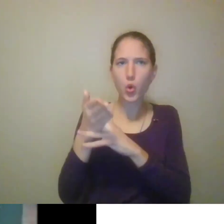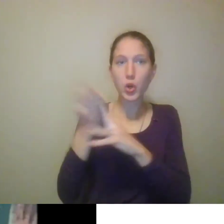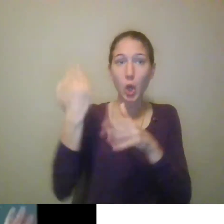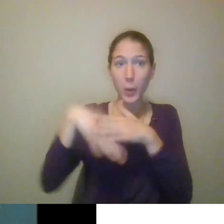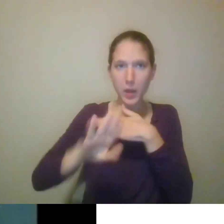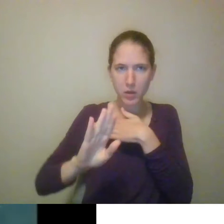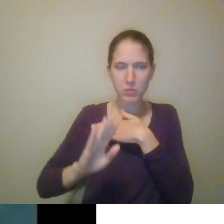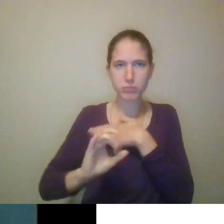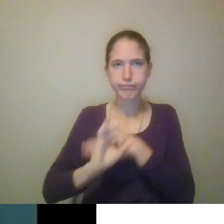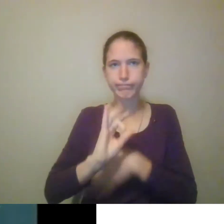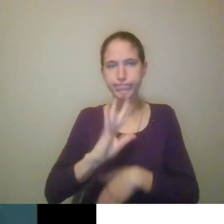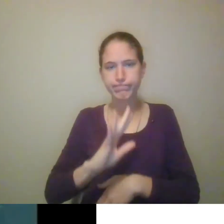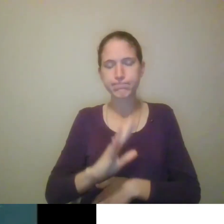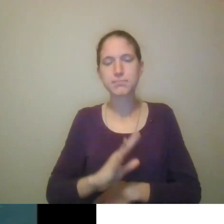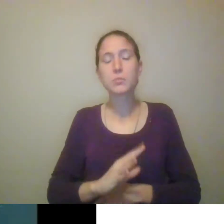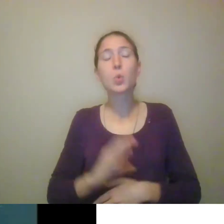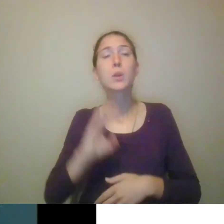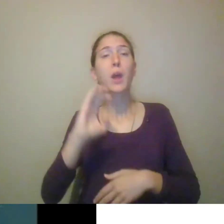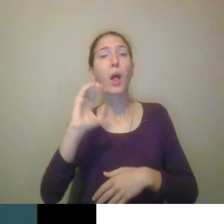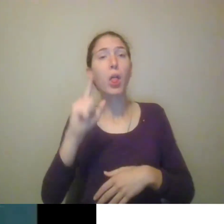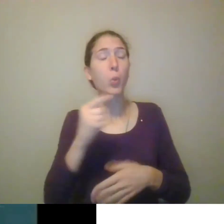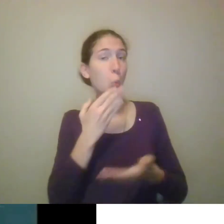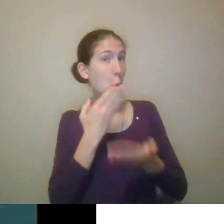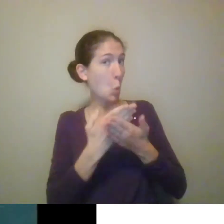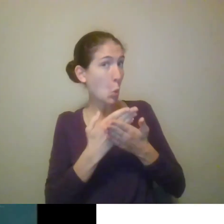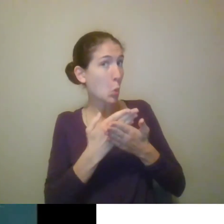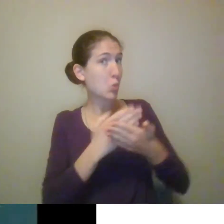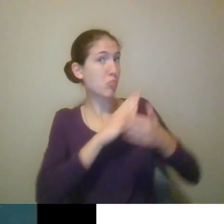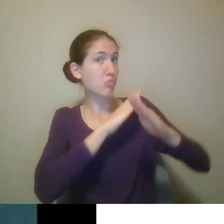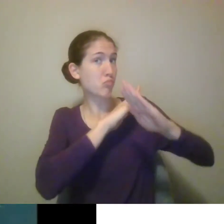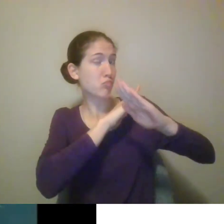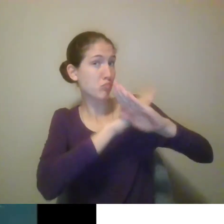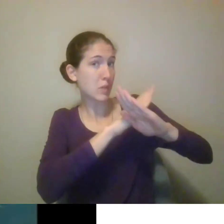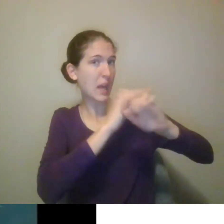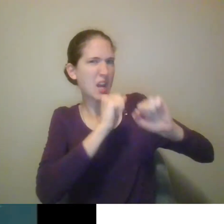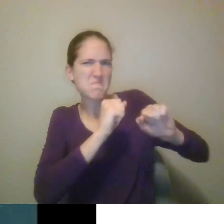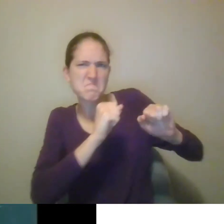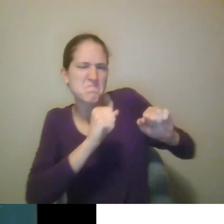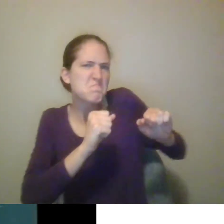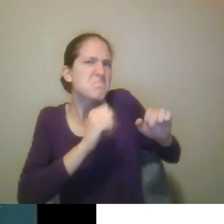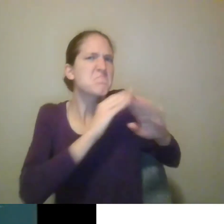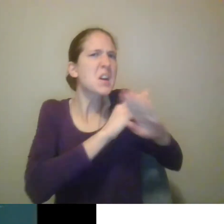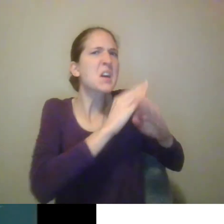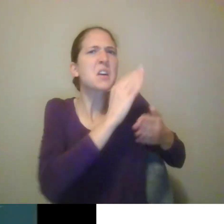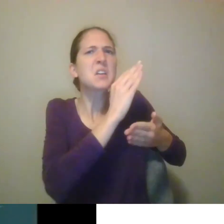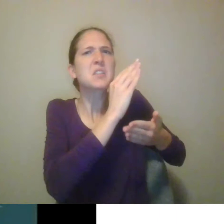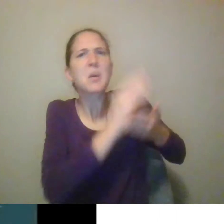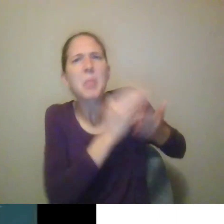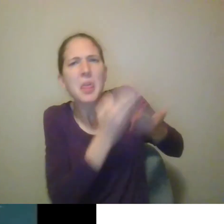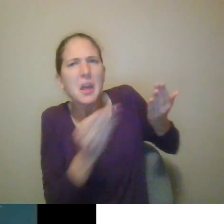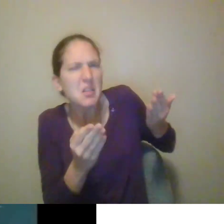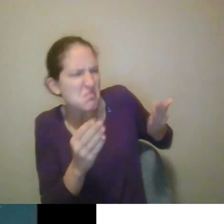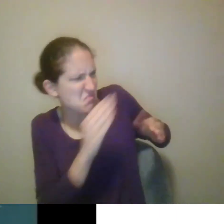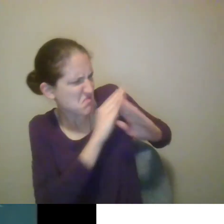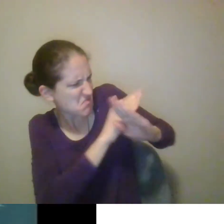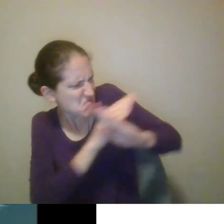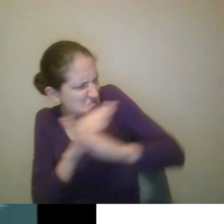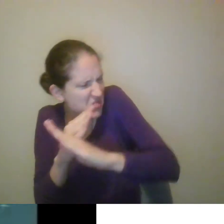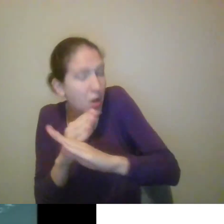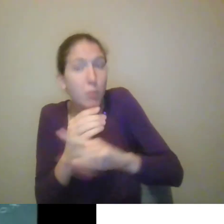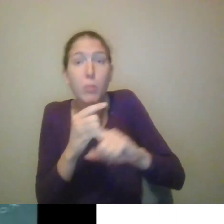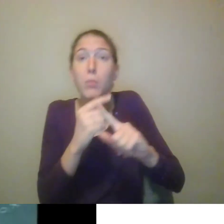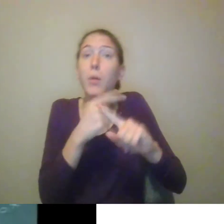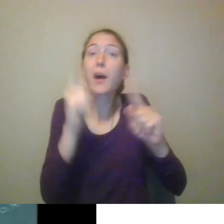good, and it has some ability to control what goes in and out, but it's not totally perfect. All right, and that's why we still get sick. All right, that's